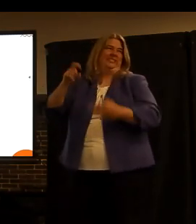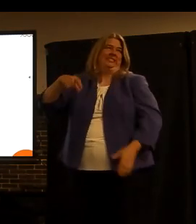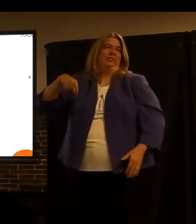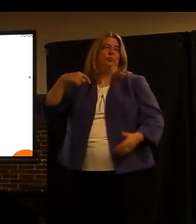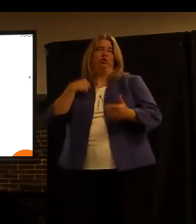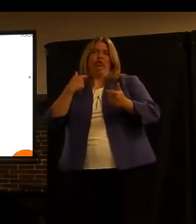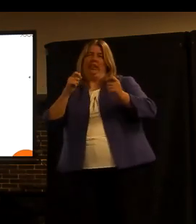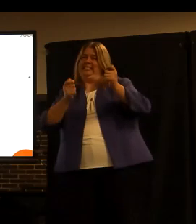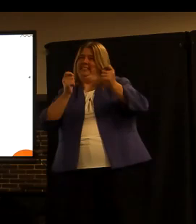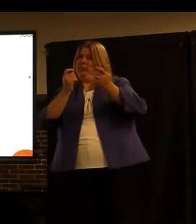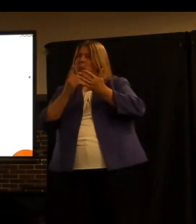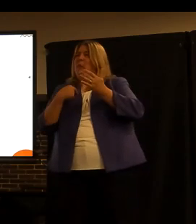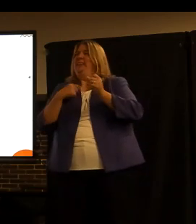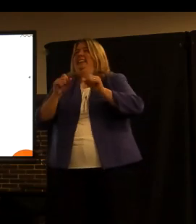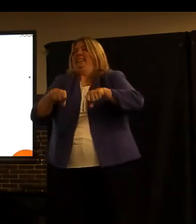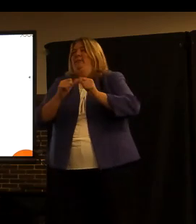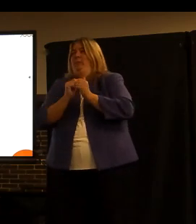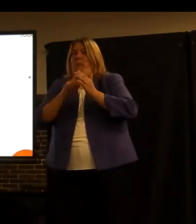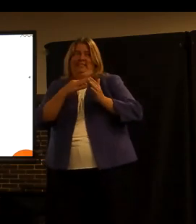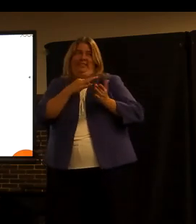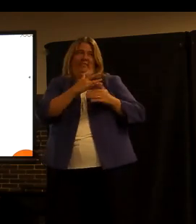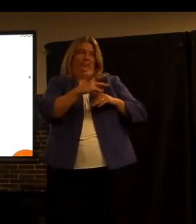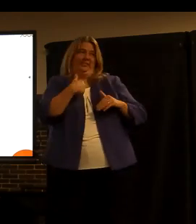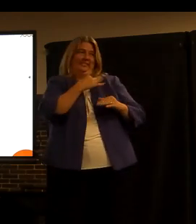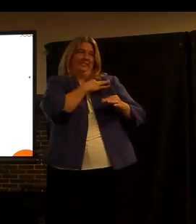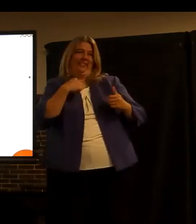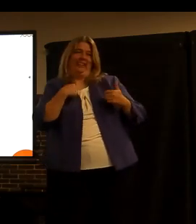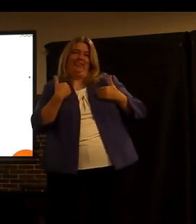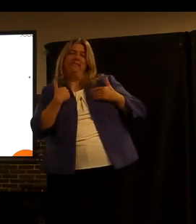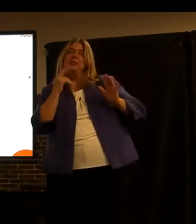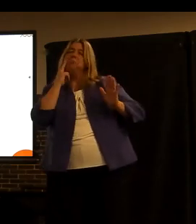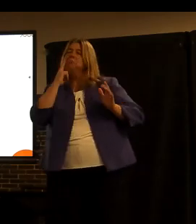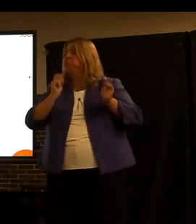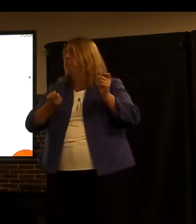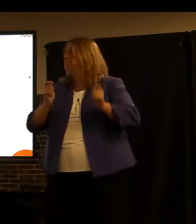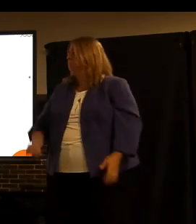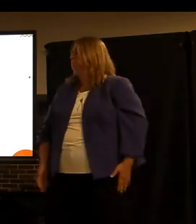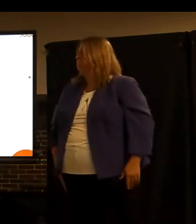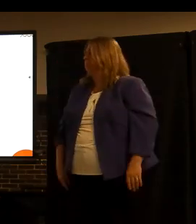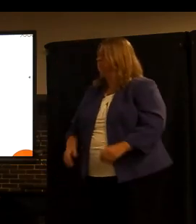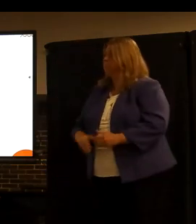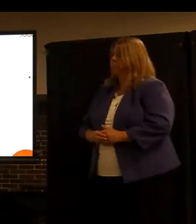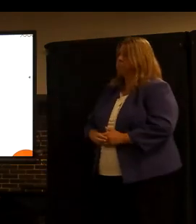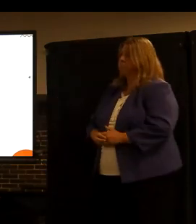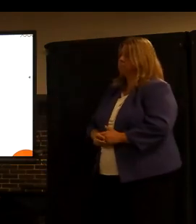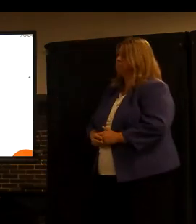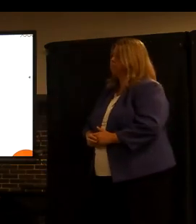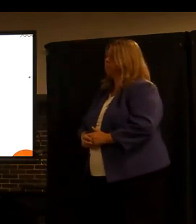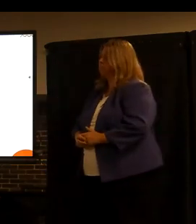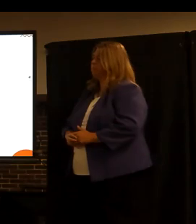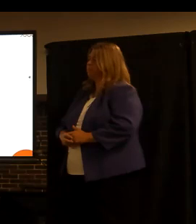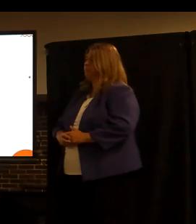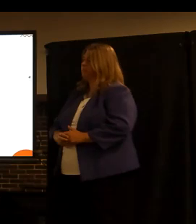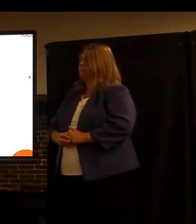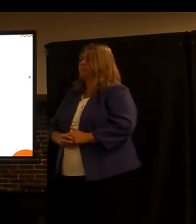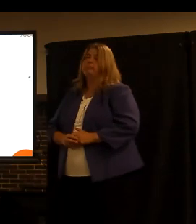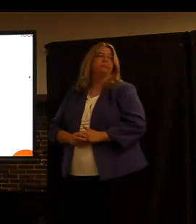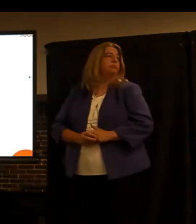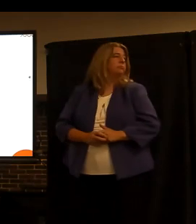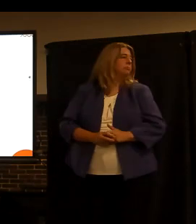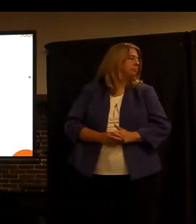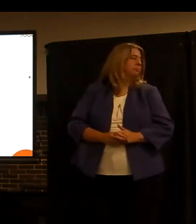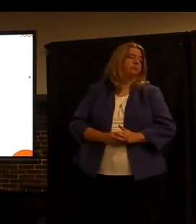add staff that can provide these services because we do see it as a real need. Right now we have limited staff, so we'll continue to adjust that and